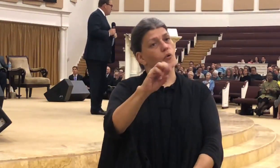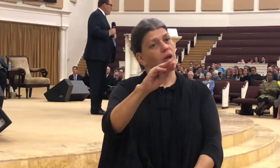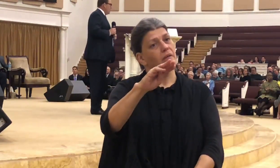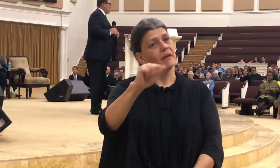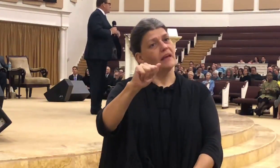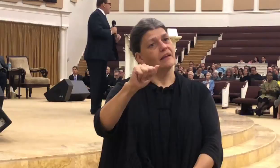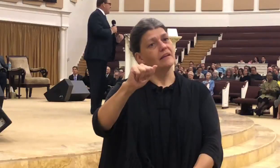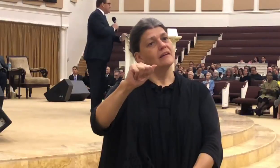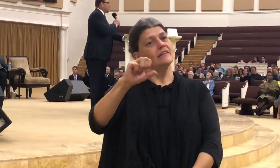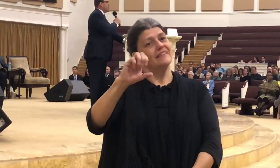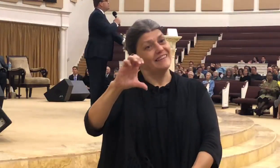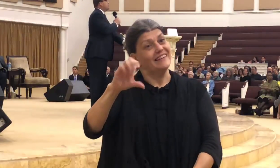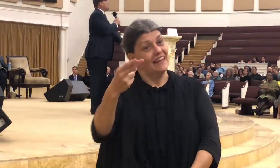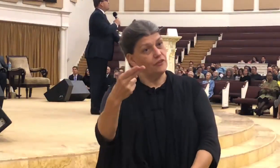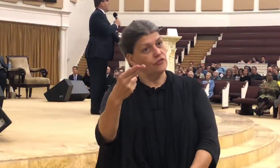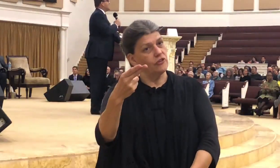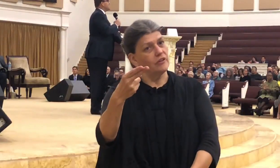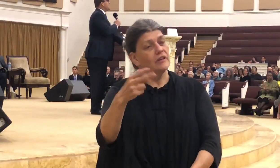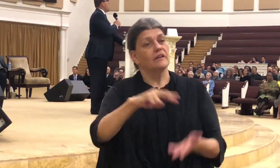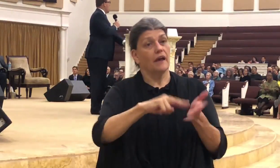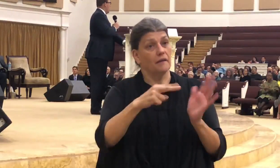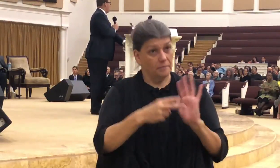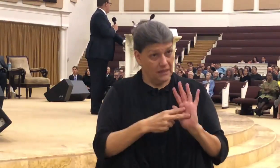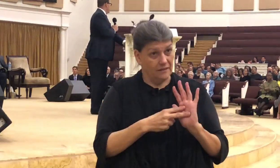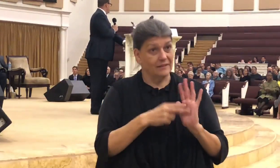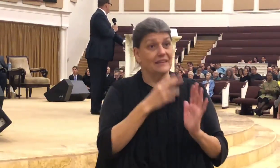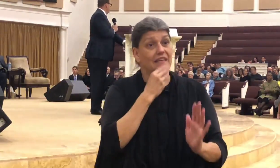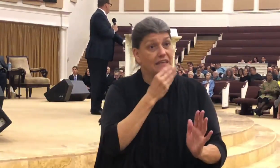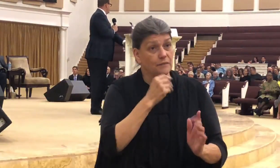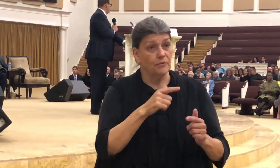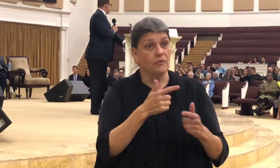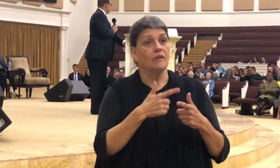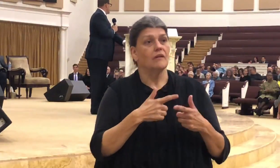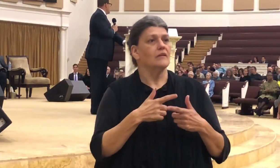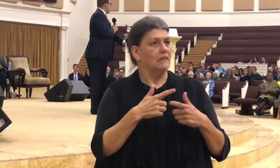S-A-M-A-C-H. Which means to brighten up.